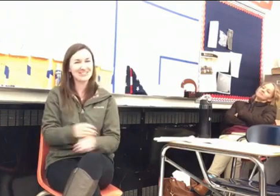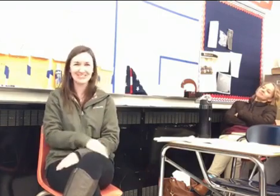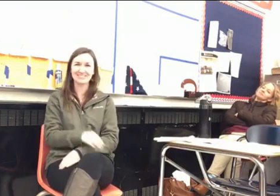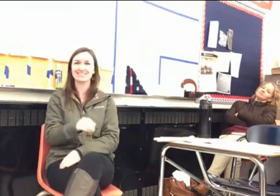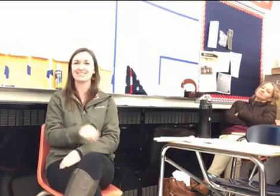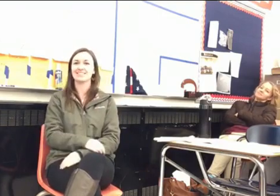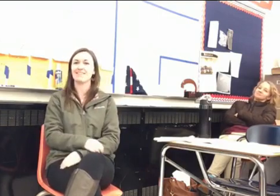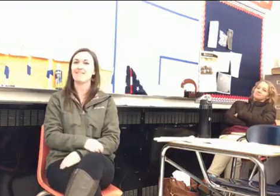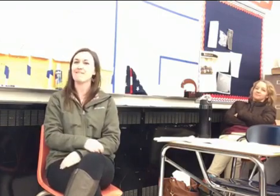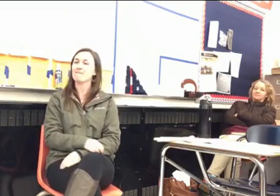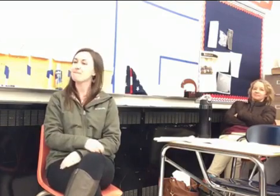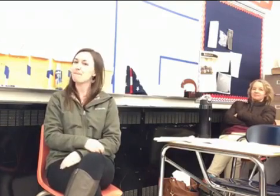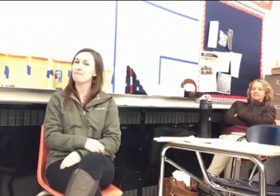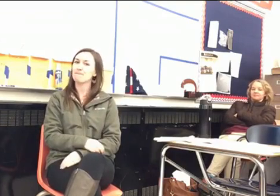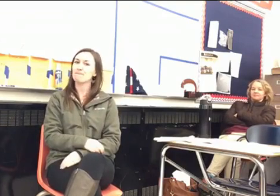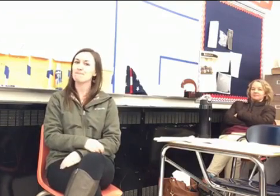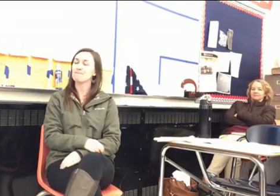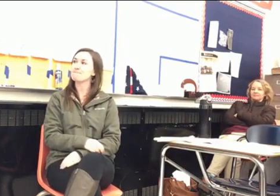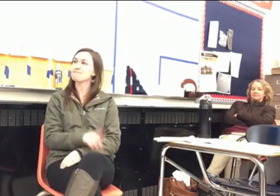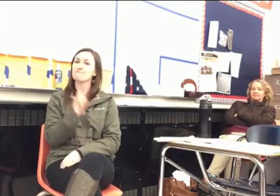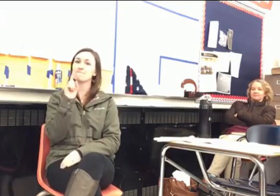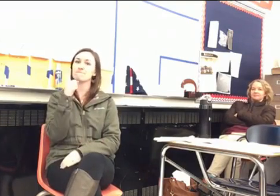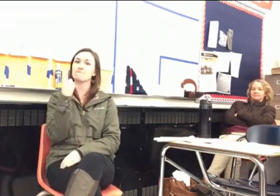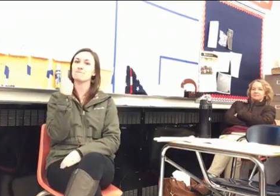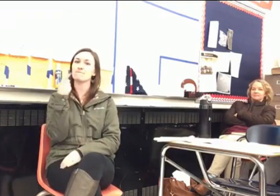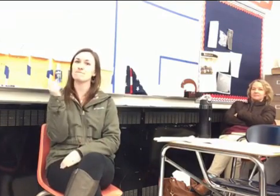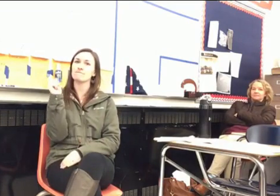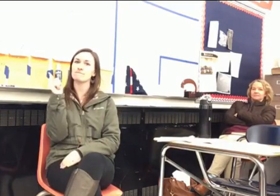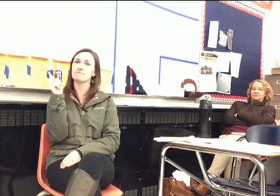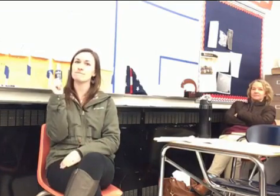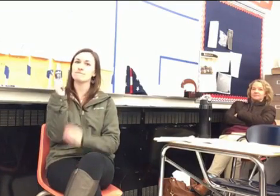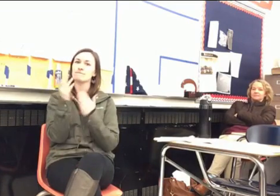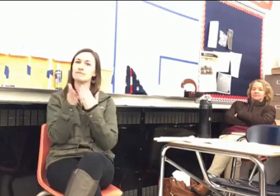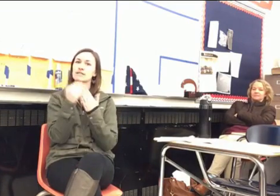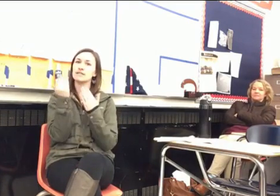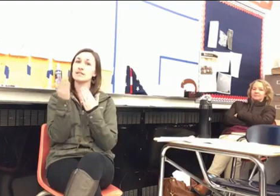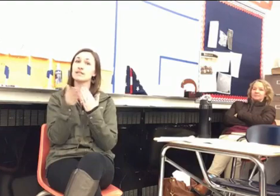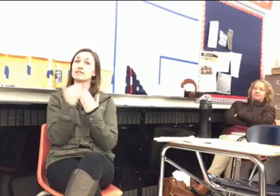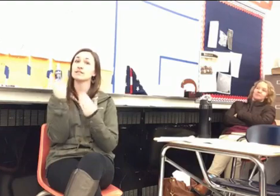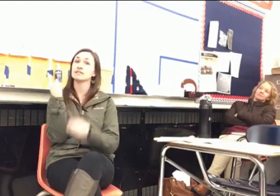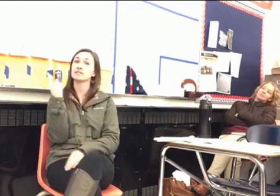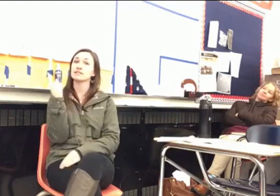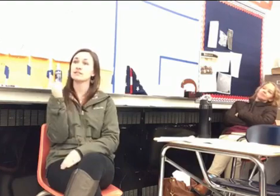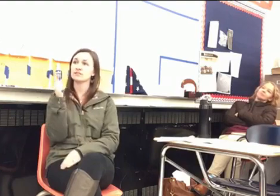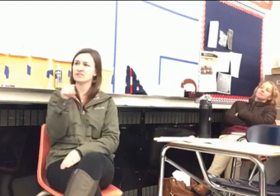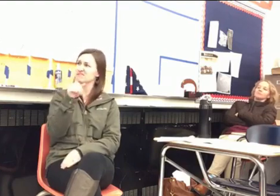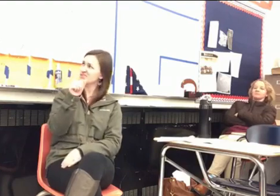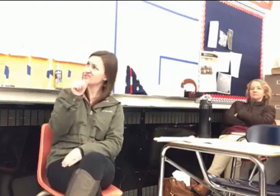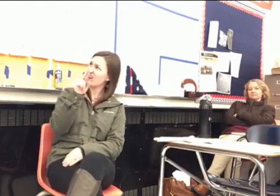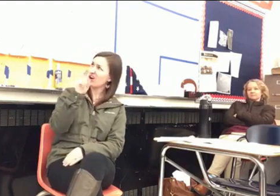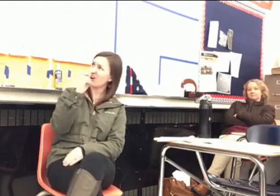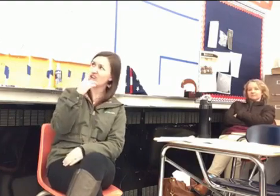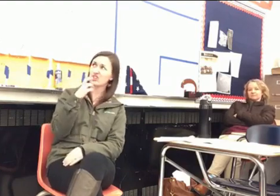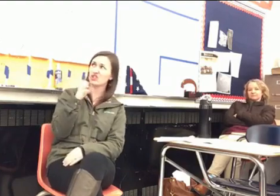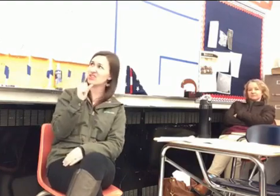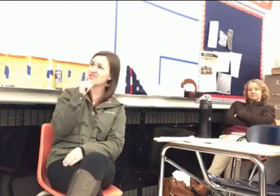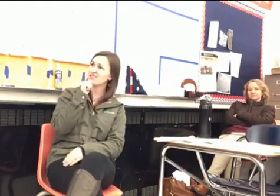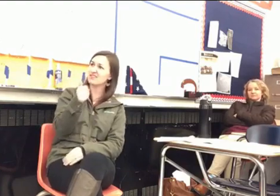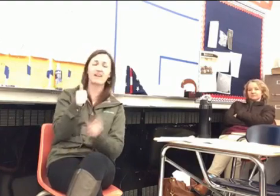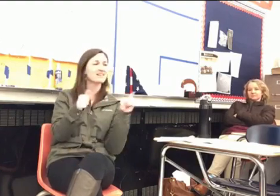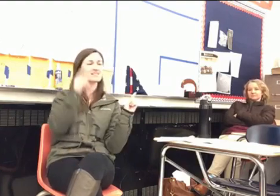yet. Okay? So, here's the first one. This one's easier. Not arches, you're correct. Is